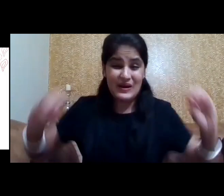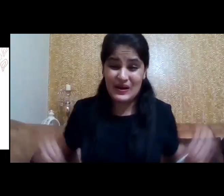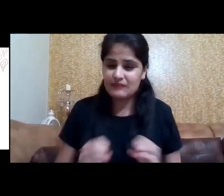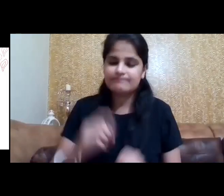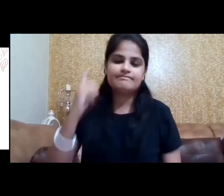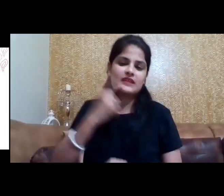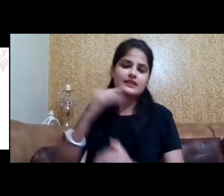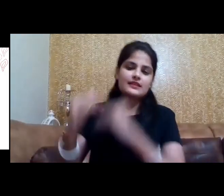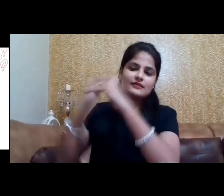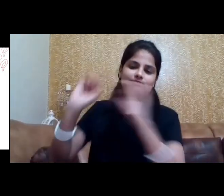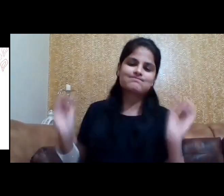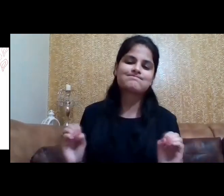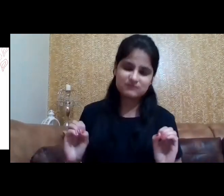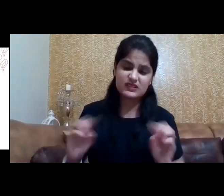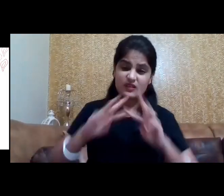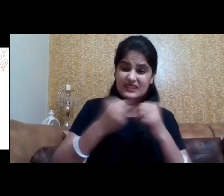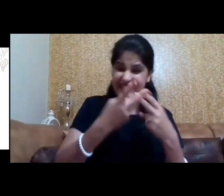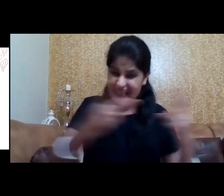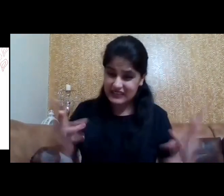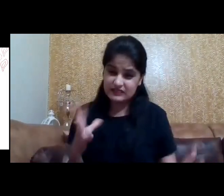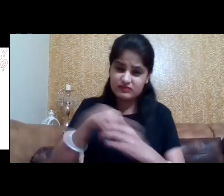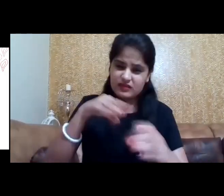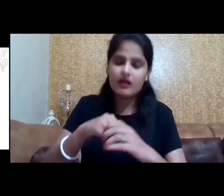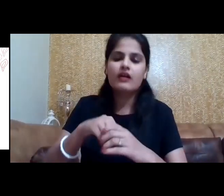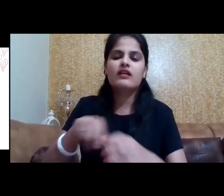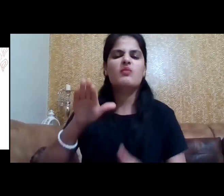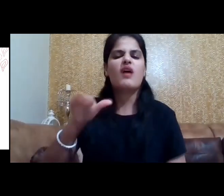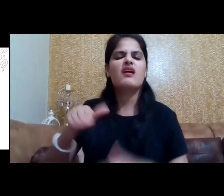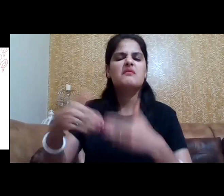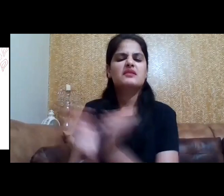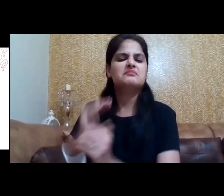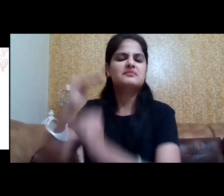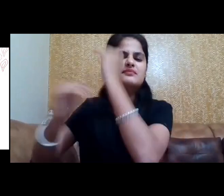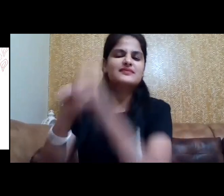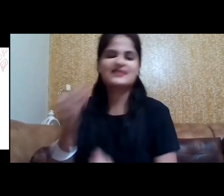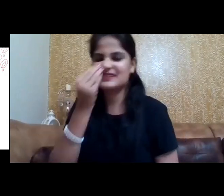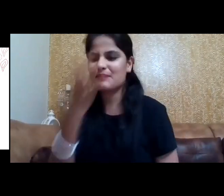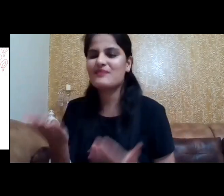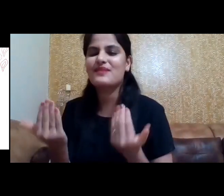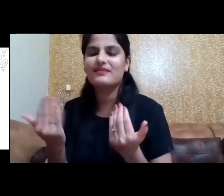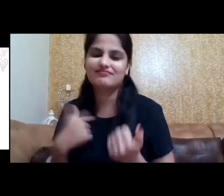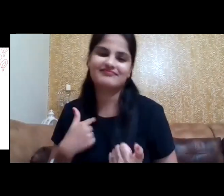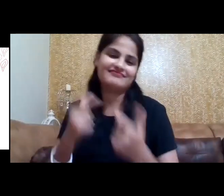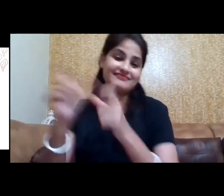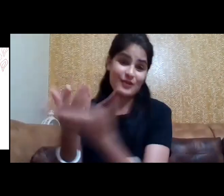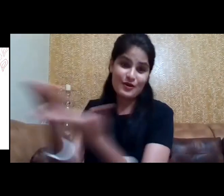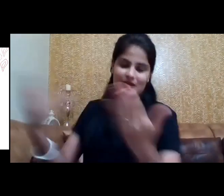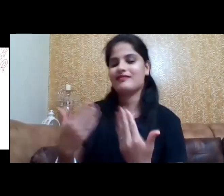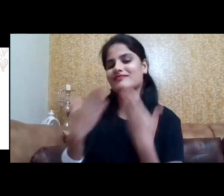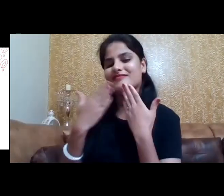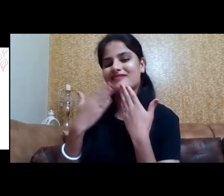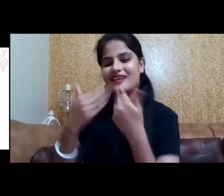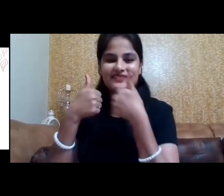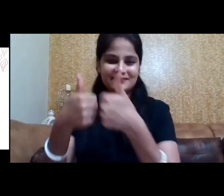all don't attend the workshops, you're not there, that is a problem. We want many, many people to come be a part of these events so